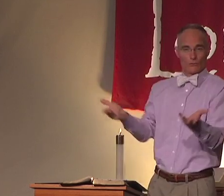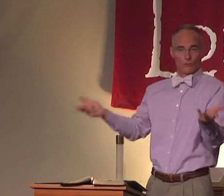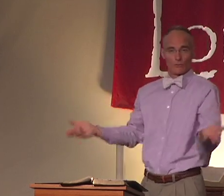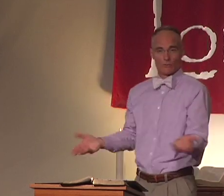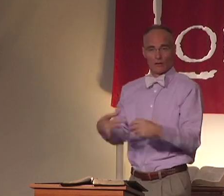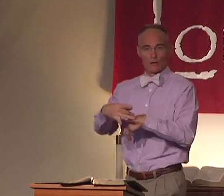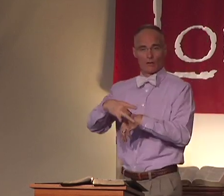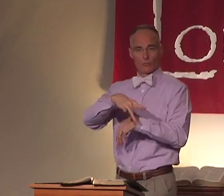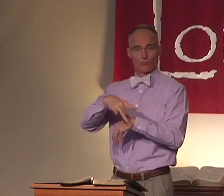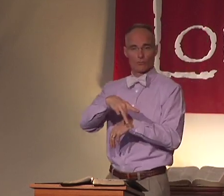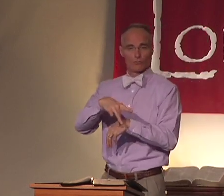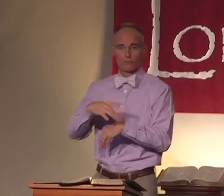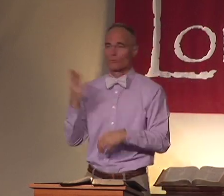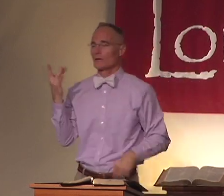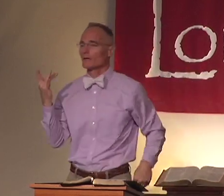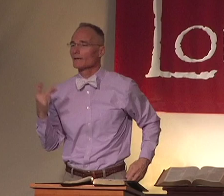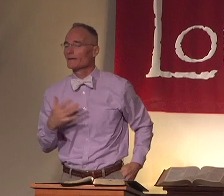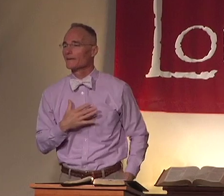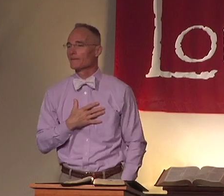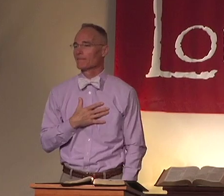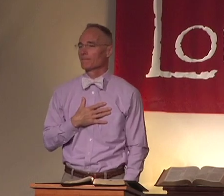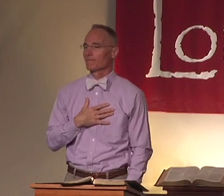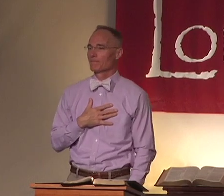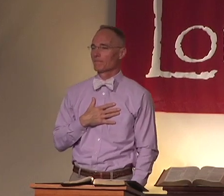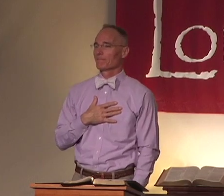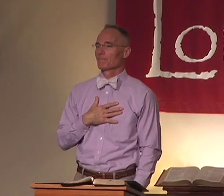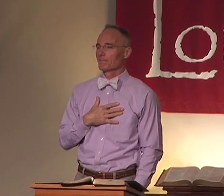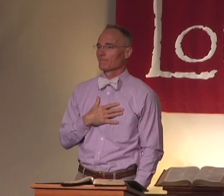You who are here on earth, why are you here?